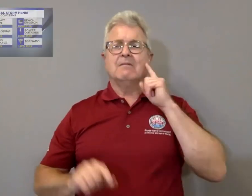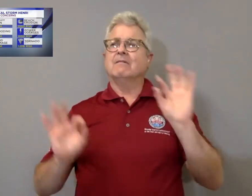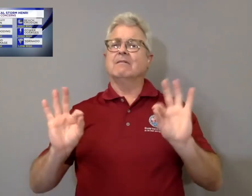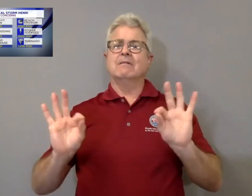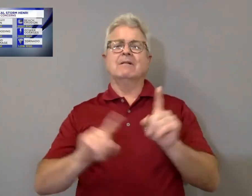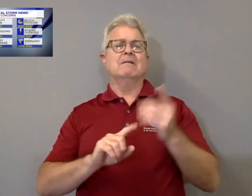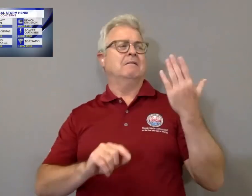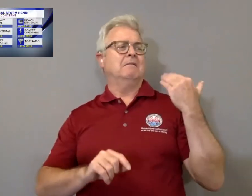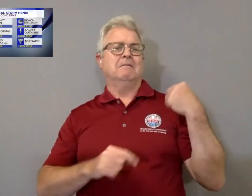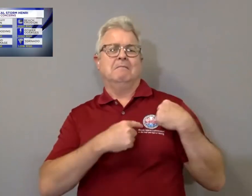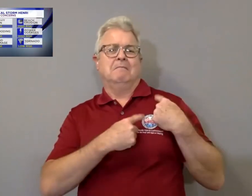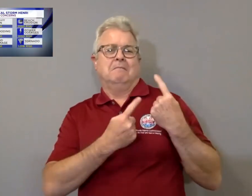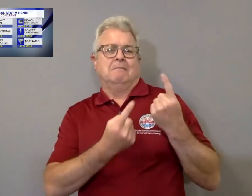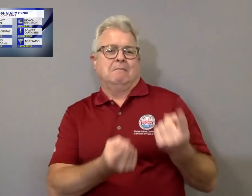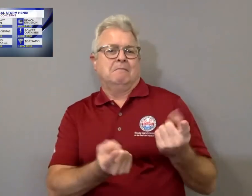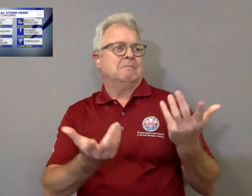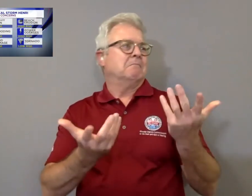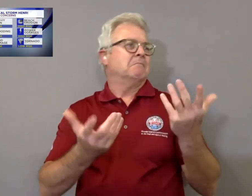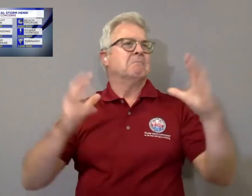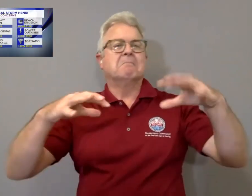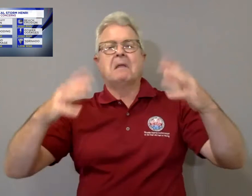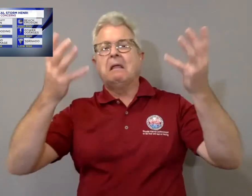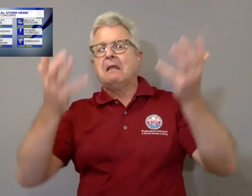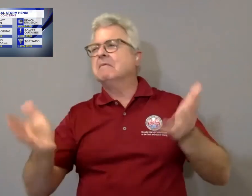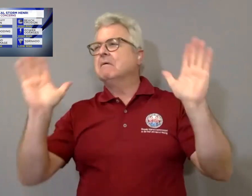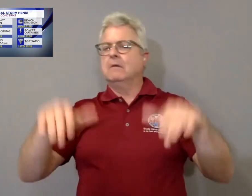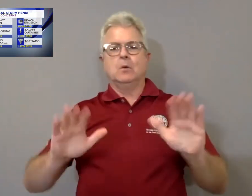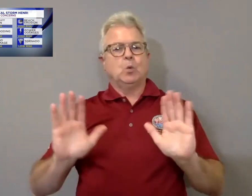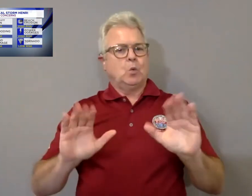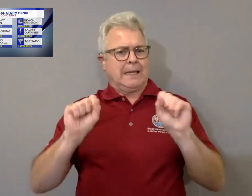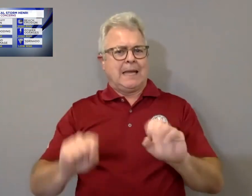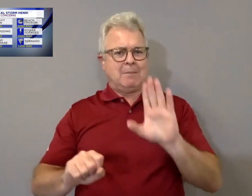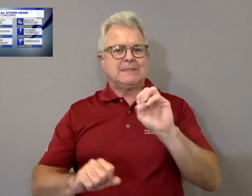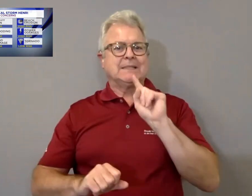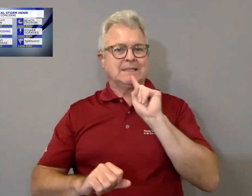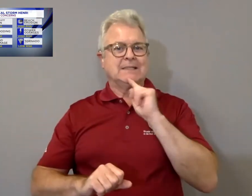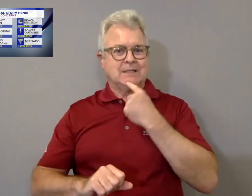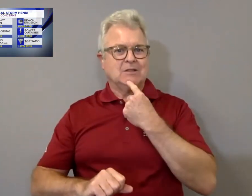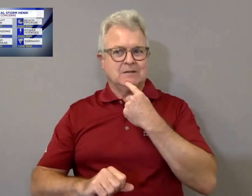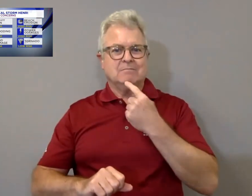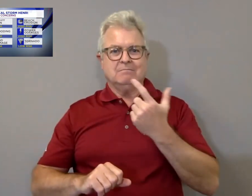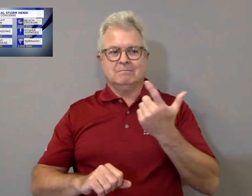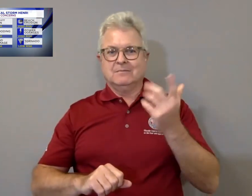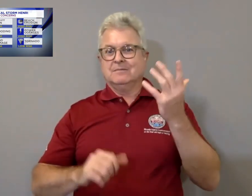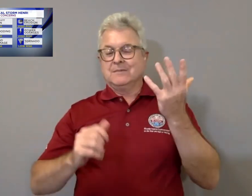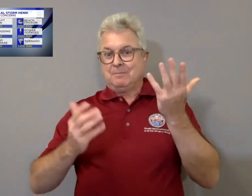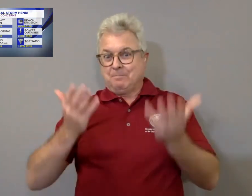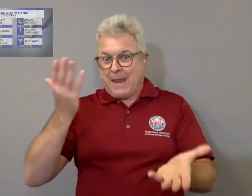It can be pretty serious. I know in the past, sometimes there's just some light rain, but this